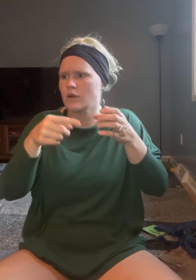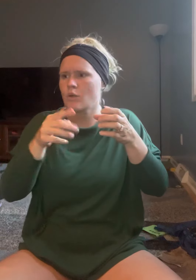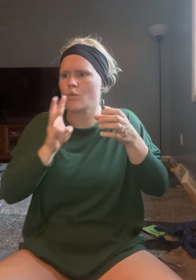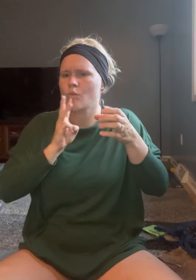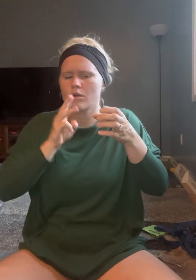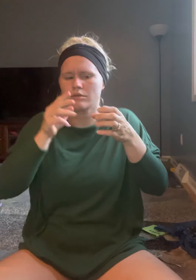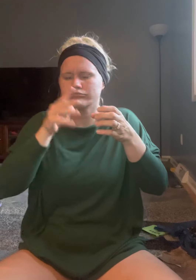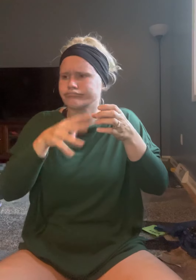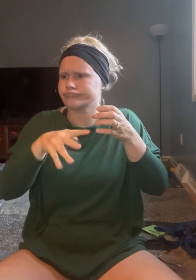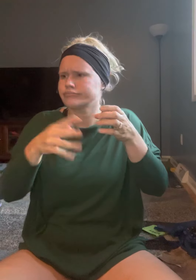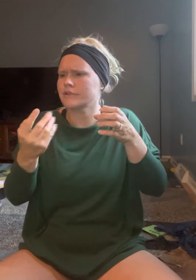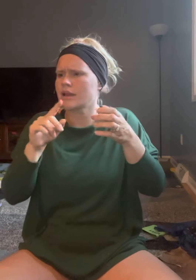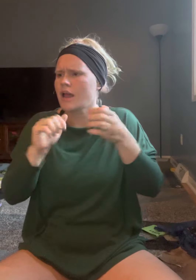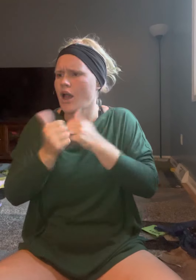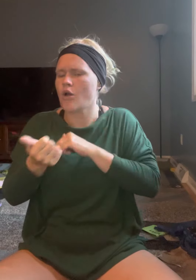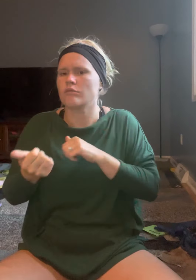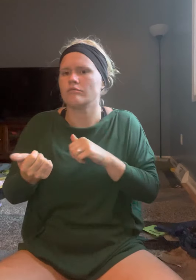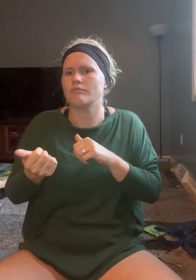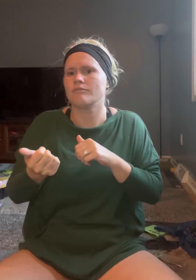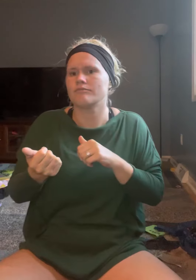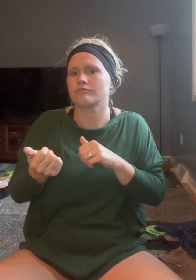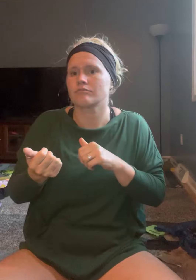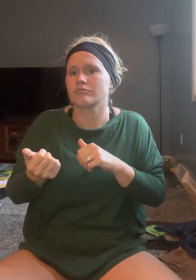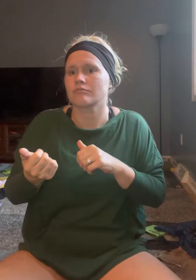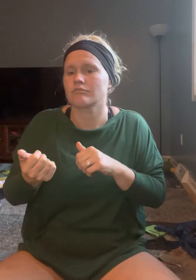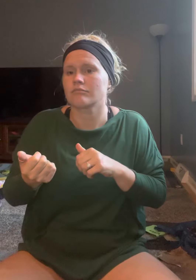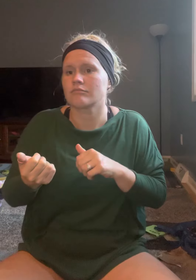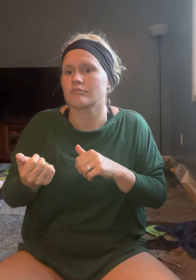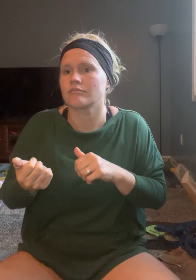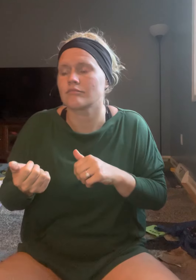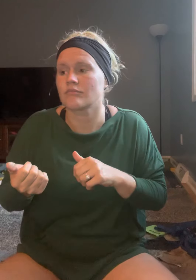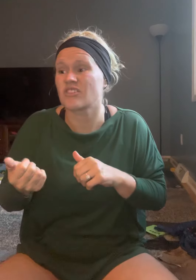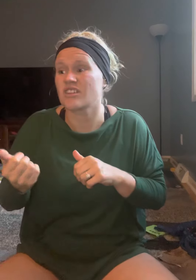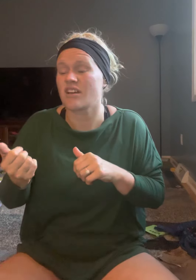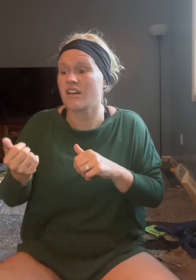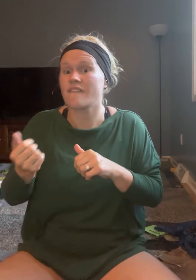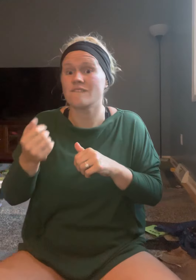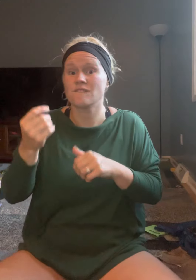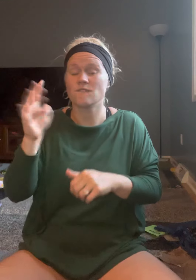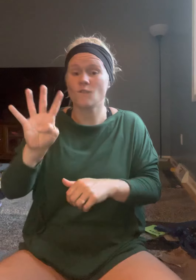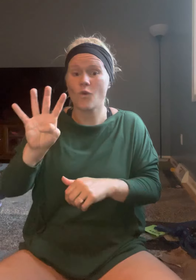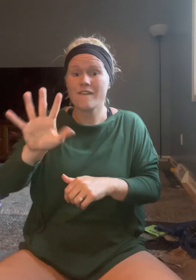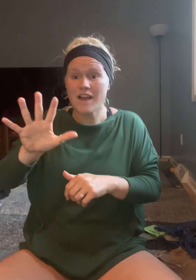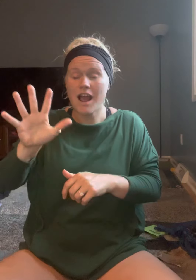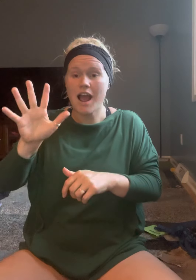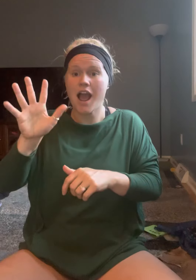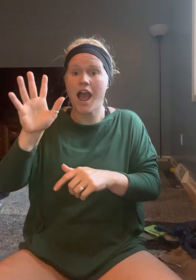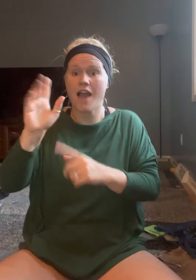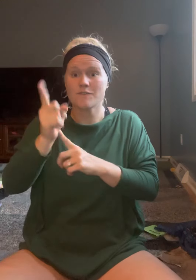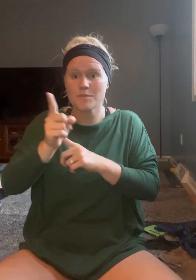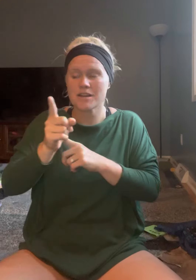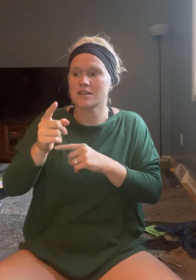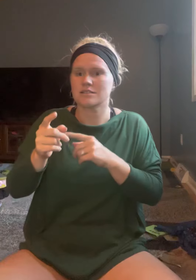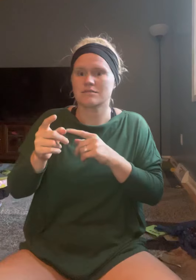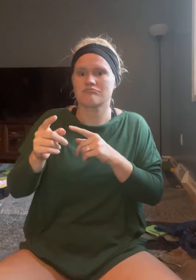yes and no. And we sat there for 45 minutes. They asked me questions. Mr. Knorr, no. Yes. Mr. Knorr, no. And I said, no. and when they finally came up